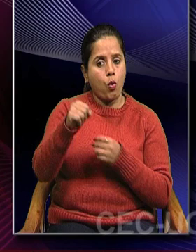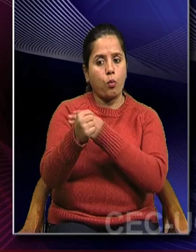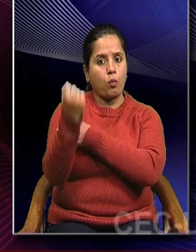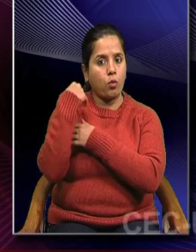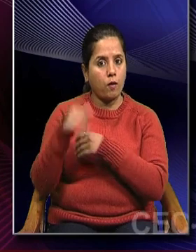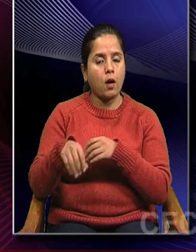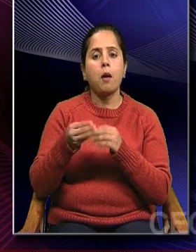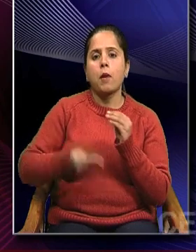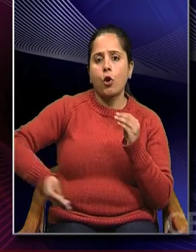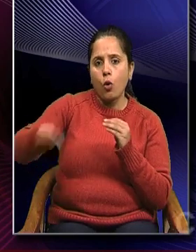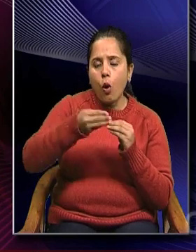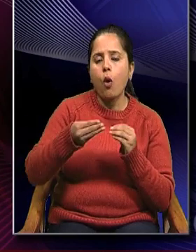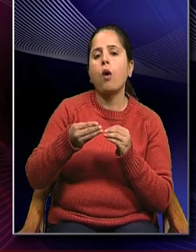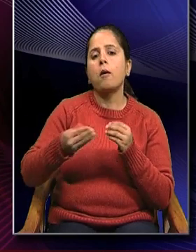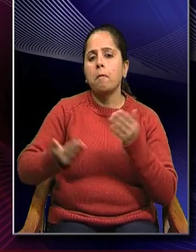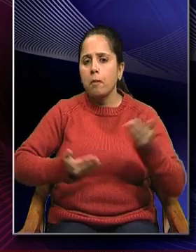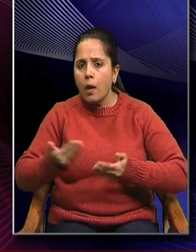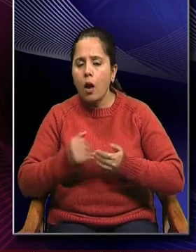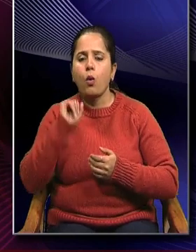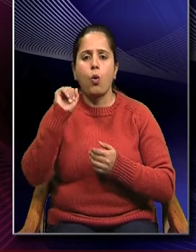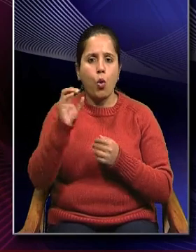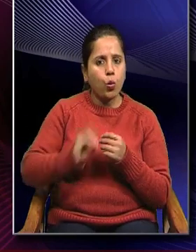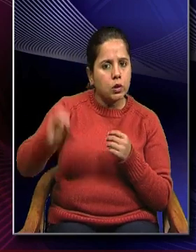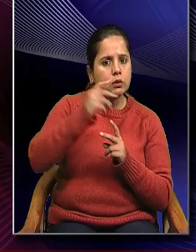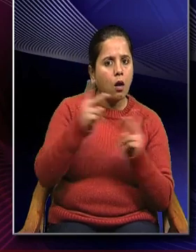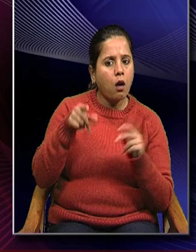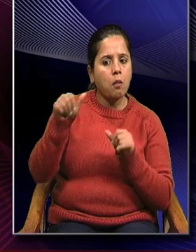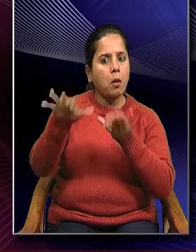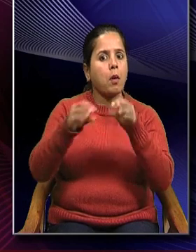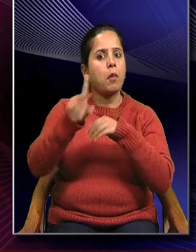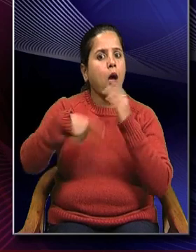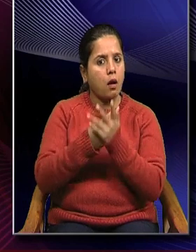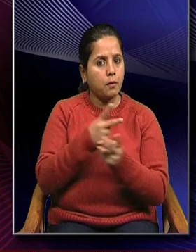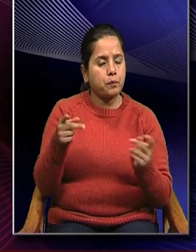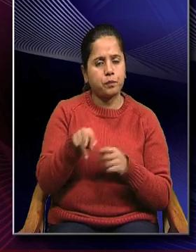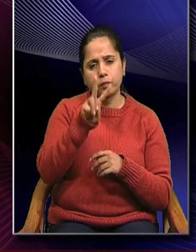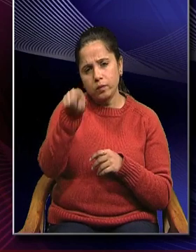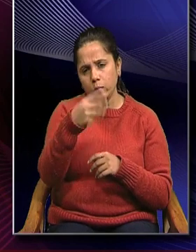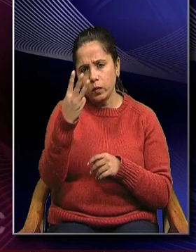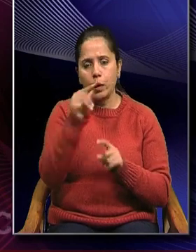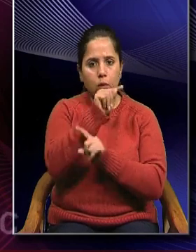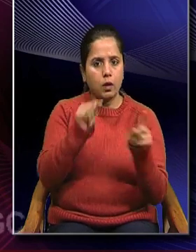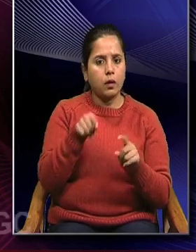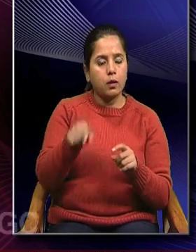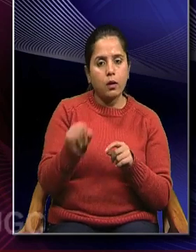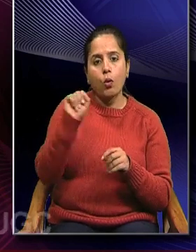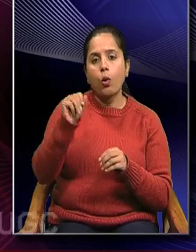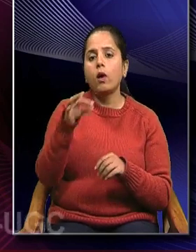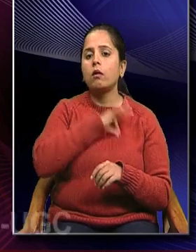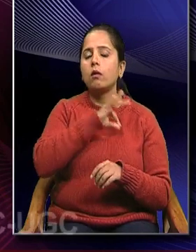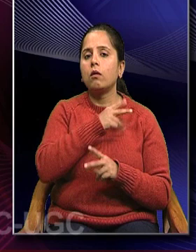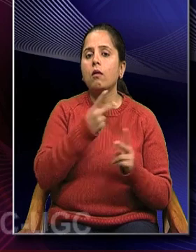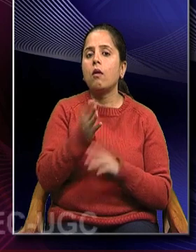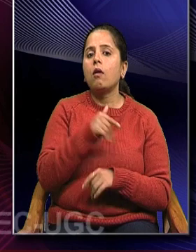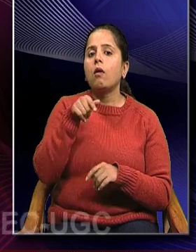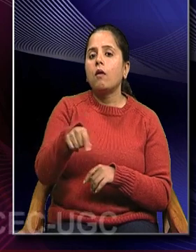Bengal, Bihar and Orissa, and we find that it amounted to 2 to 3% of the British national income at a